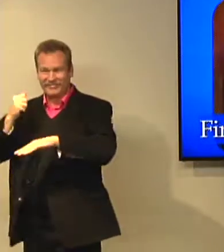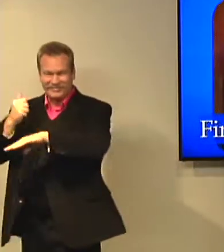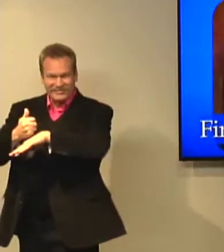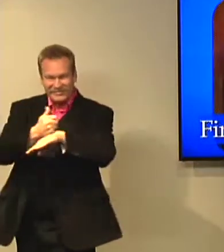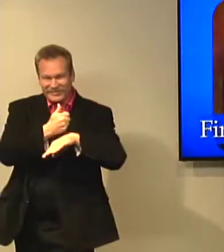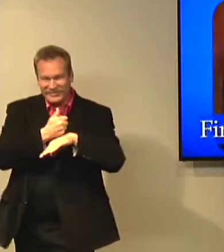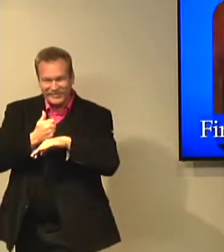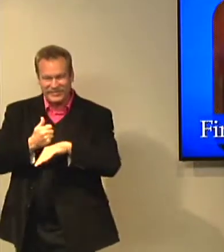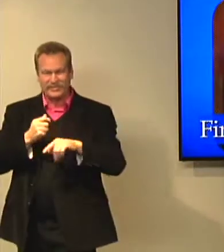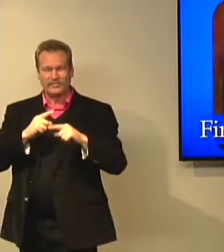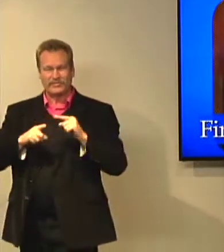in Kentucky.